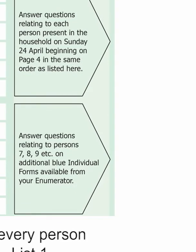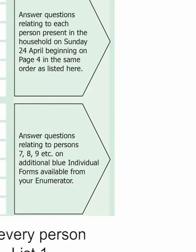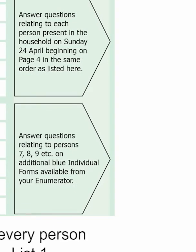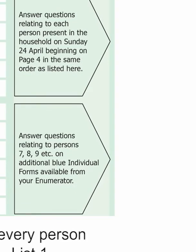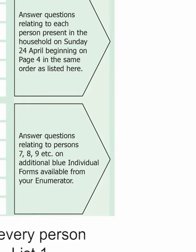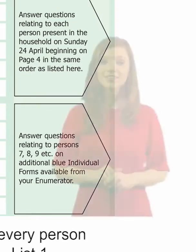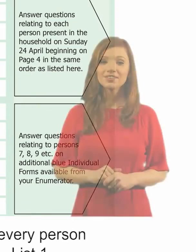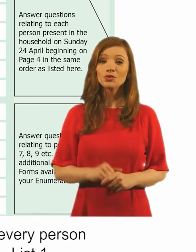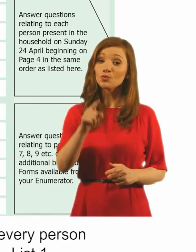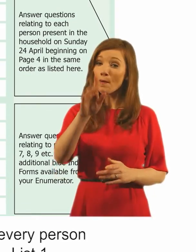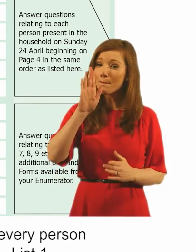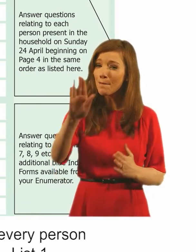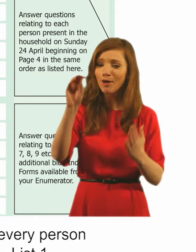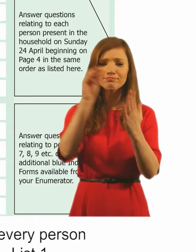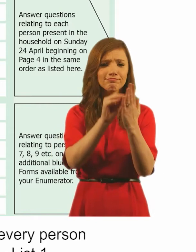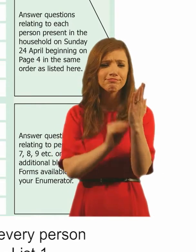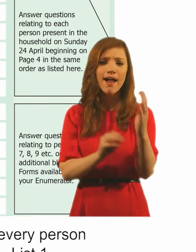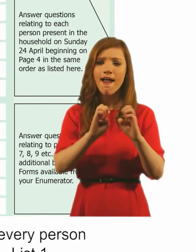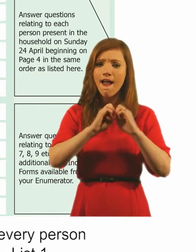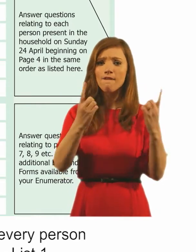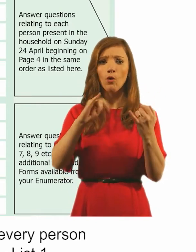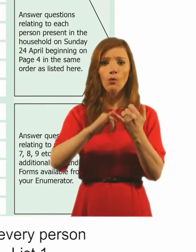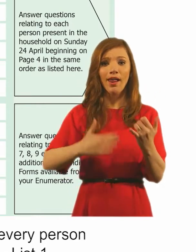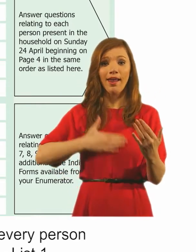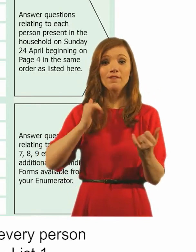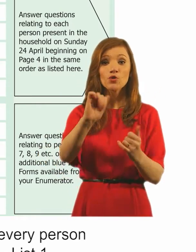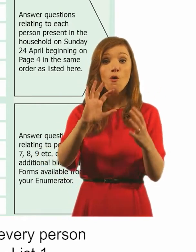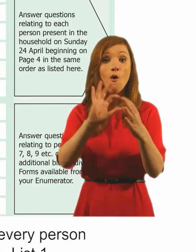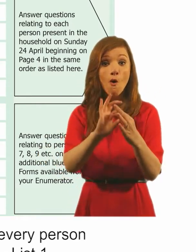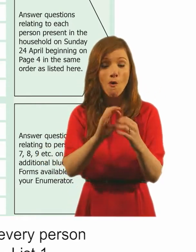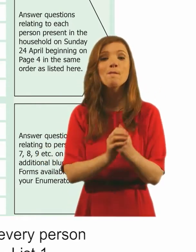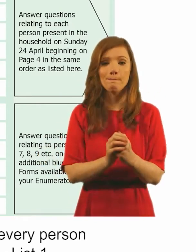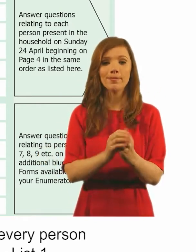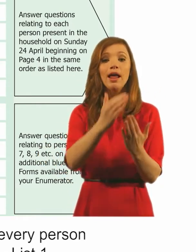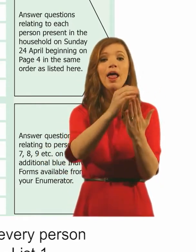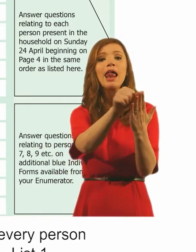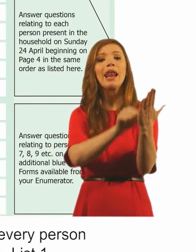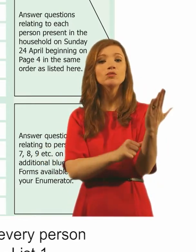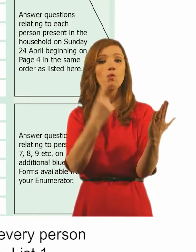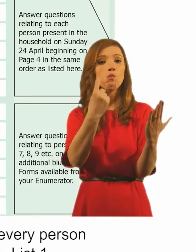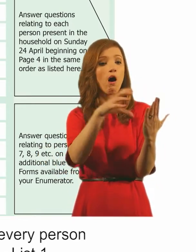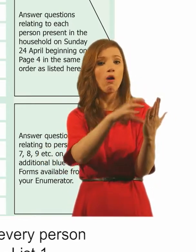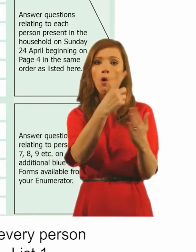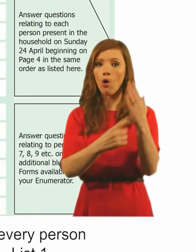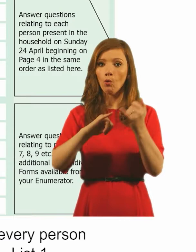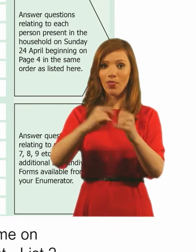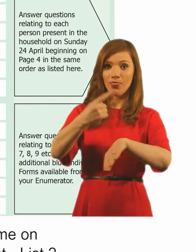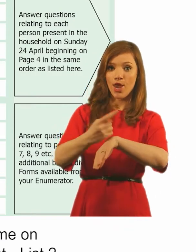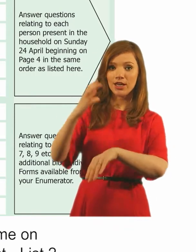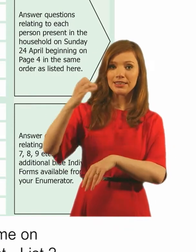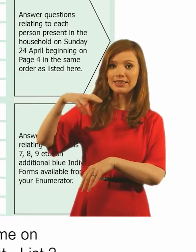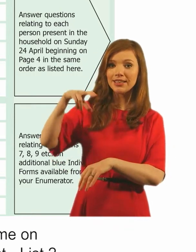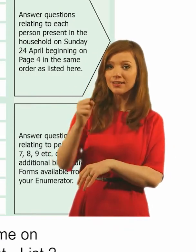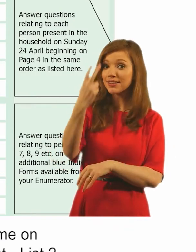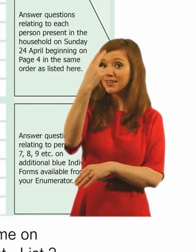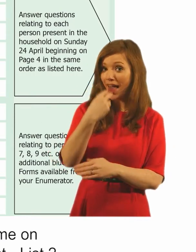But first, you must be sure to list the name of every person who is in the household on census night. List 1. If